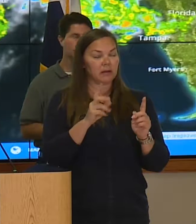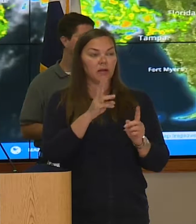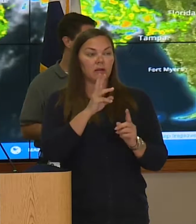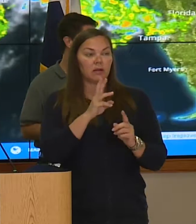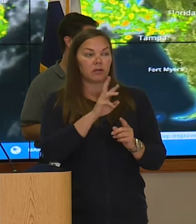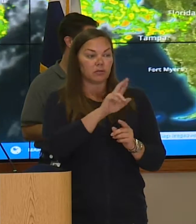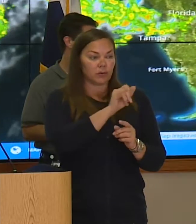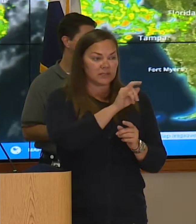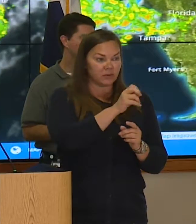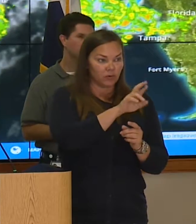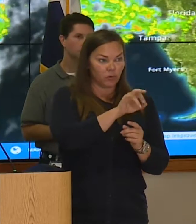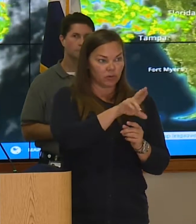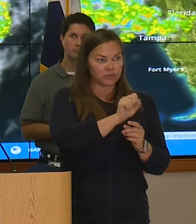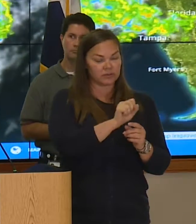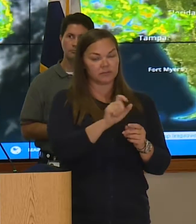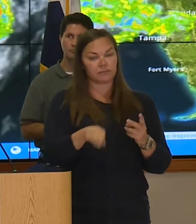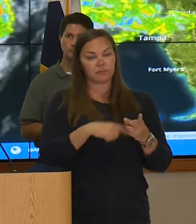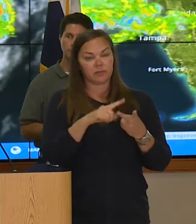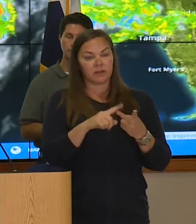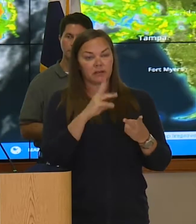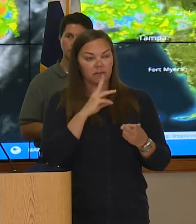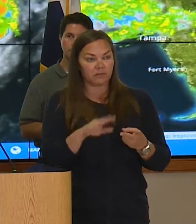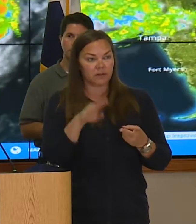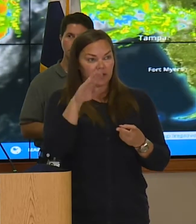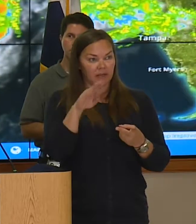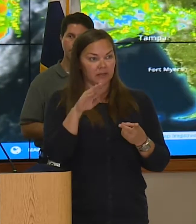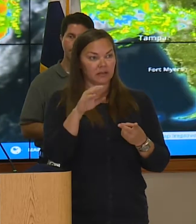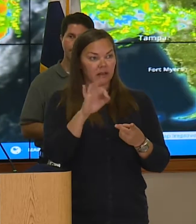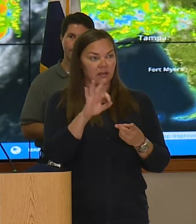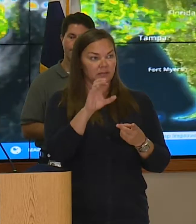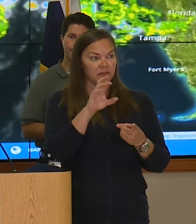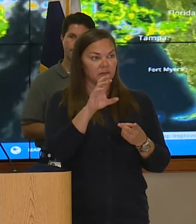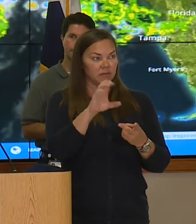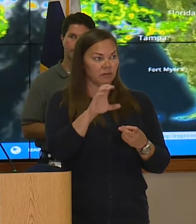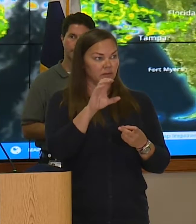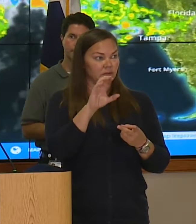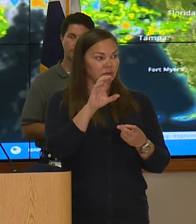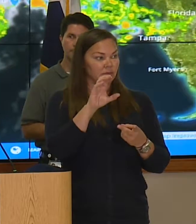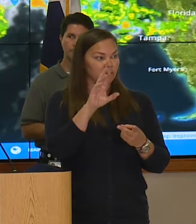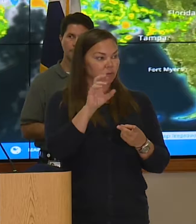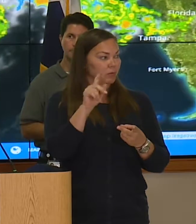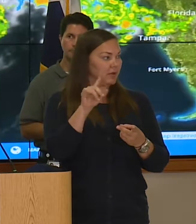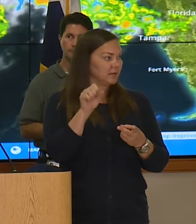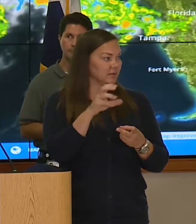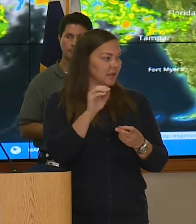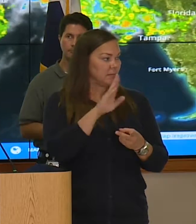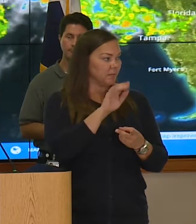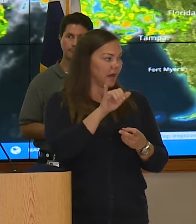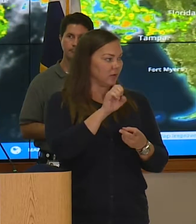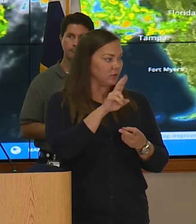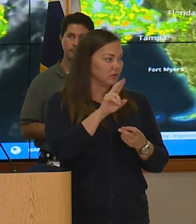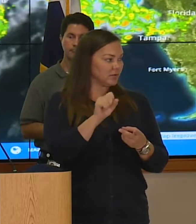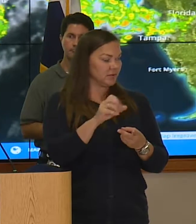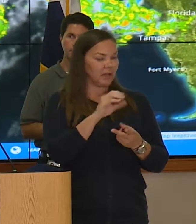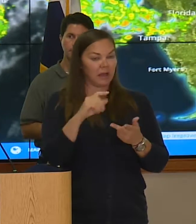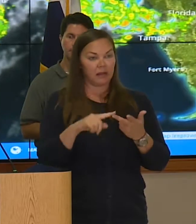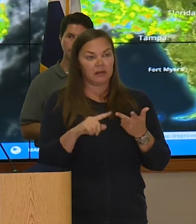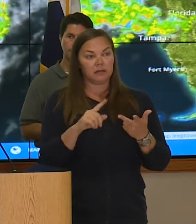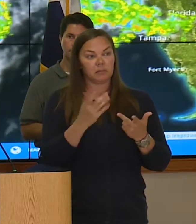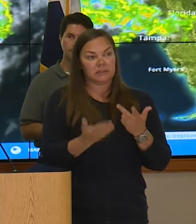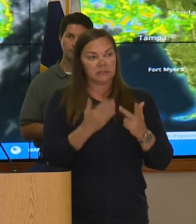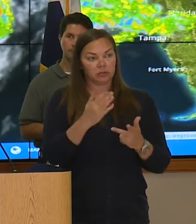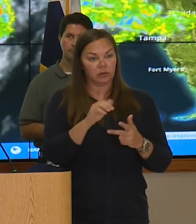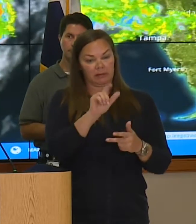situation, dealing with the flooding of the creeks and bayous, and then dealing with the potential